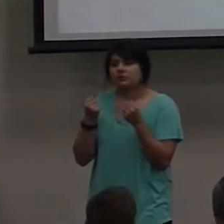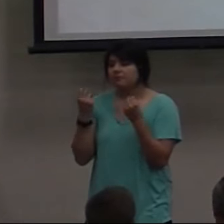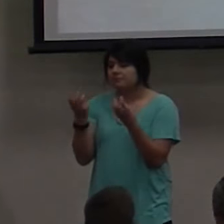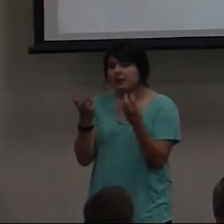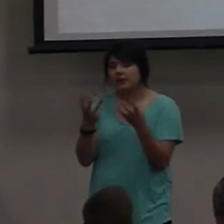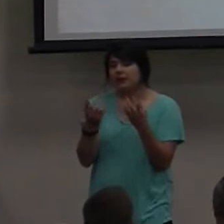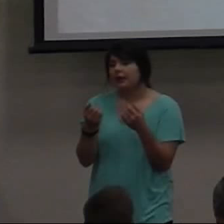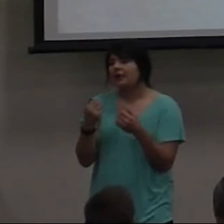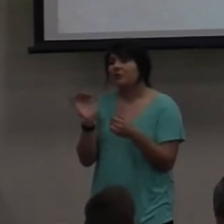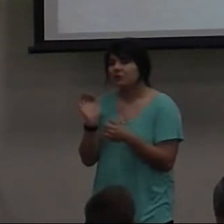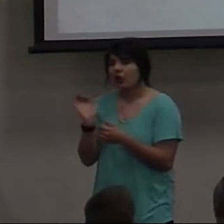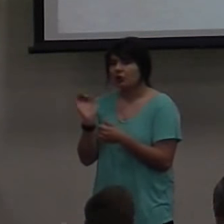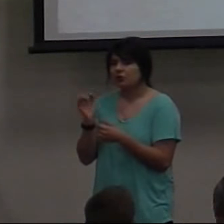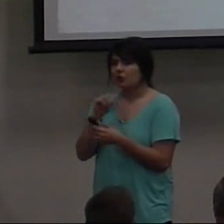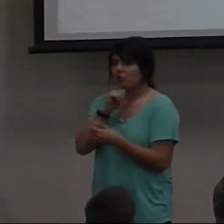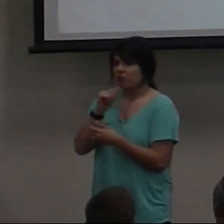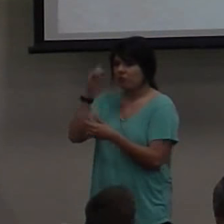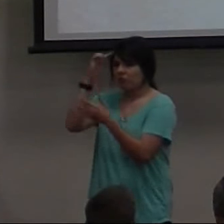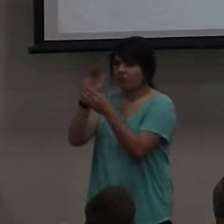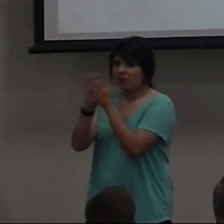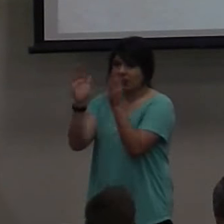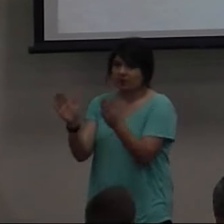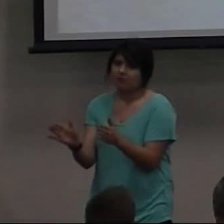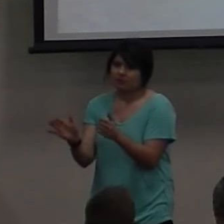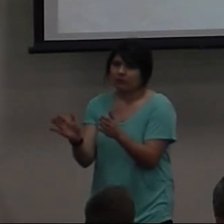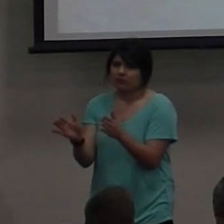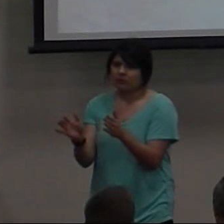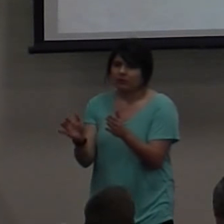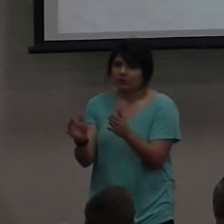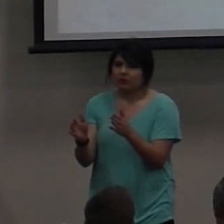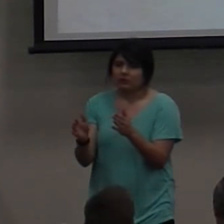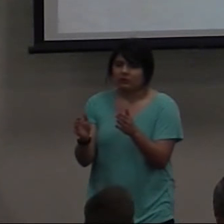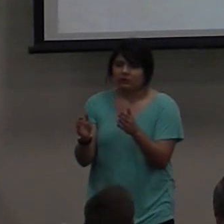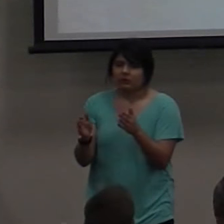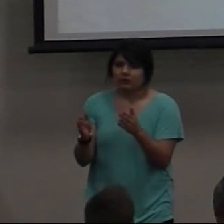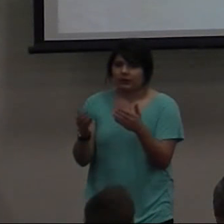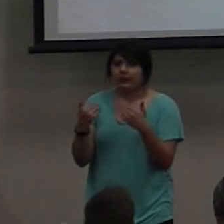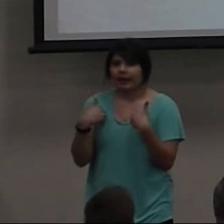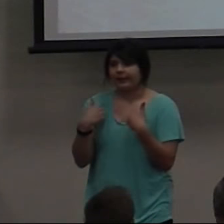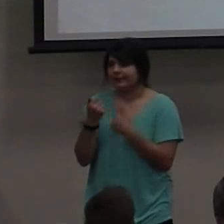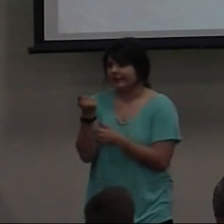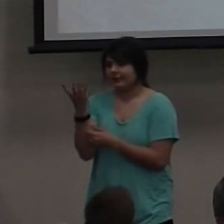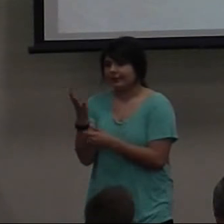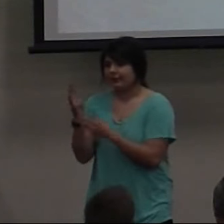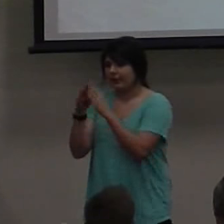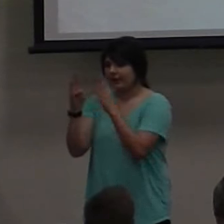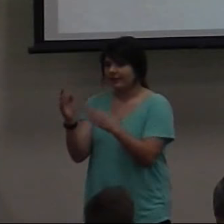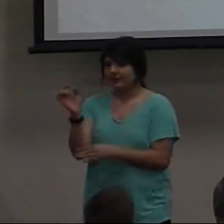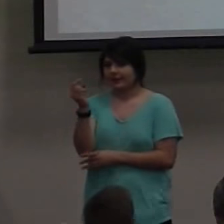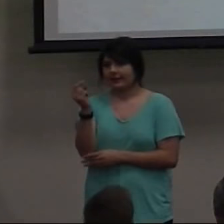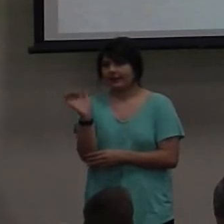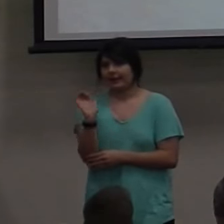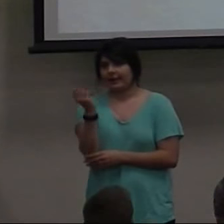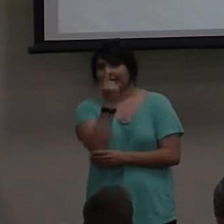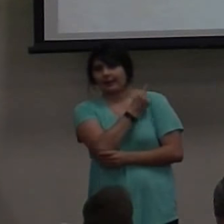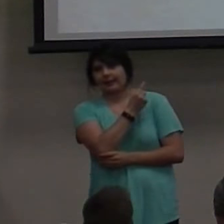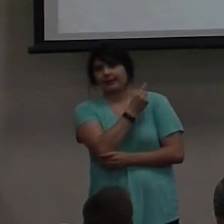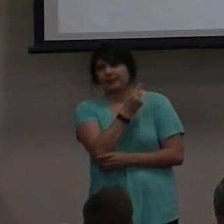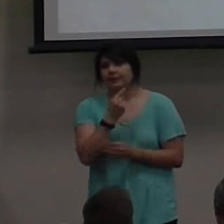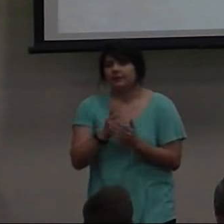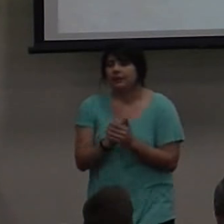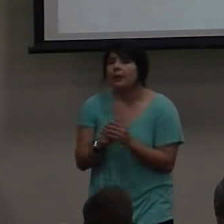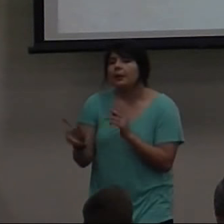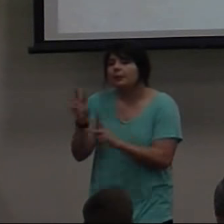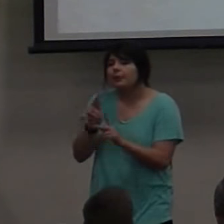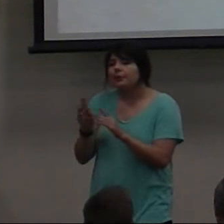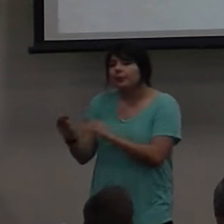he, in his kraal, needed quite a lot of huts like that. Right, people are moving